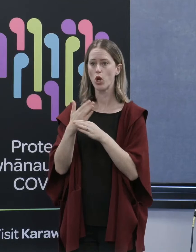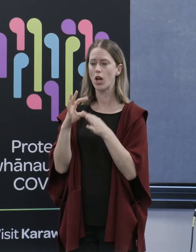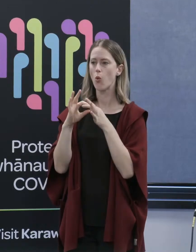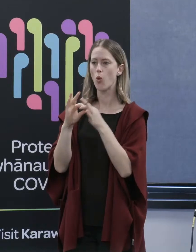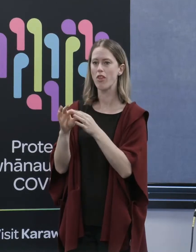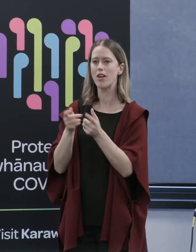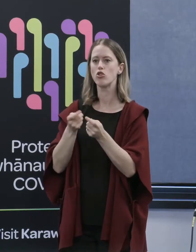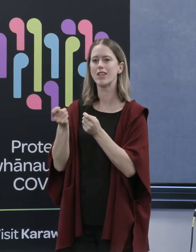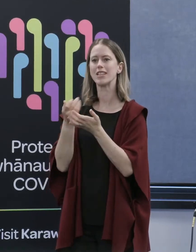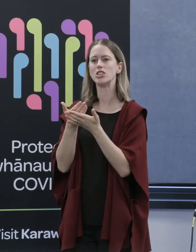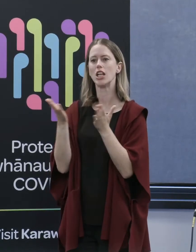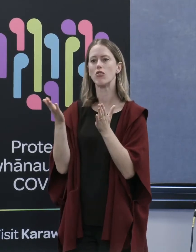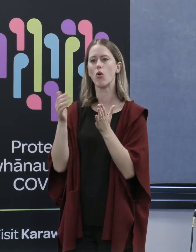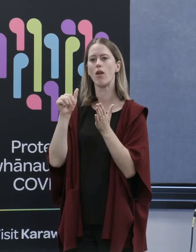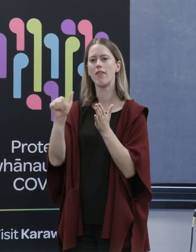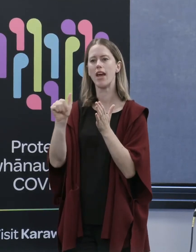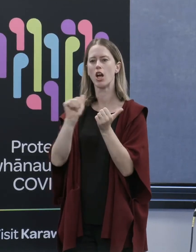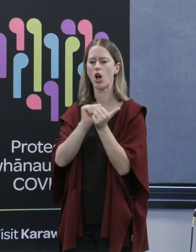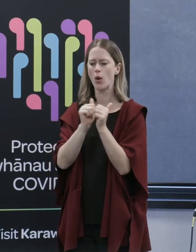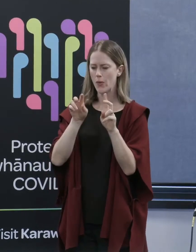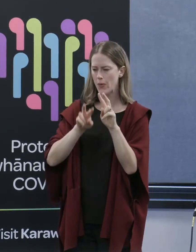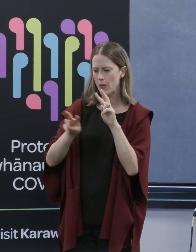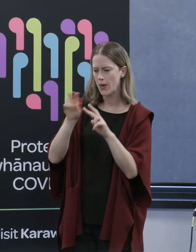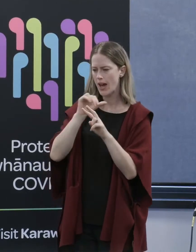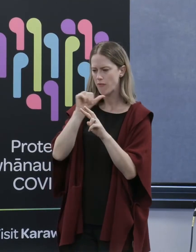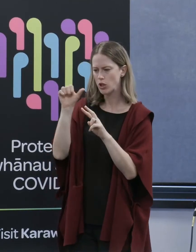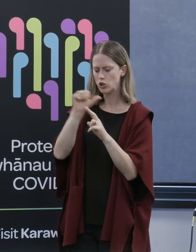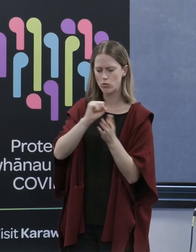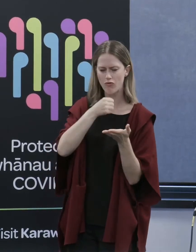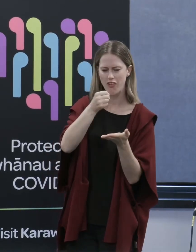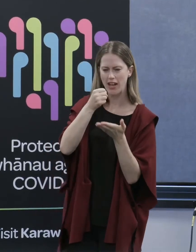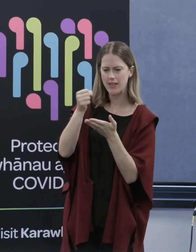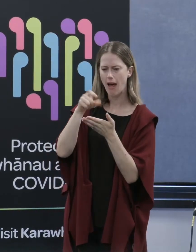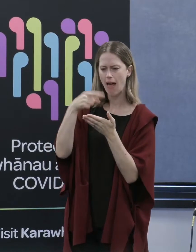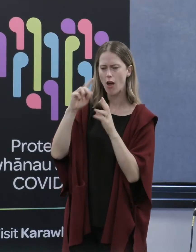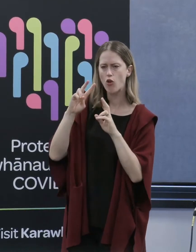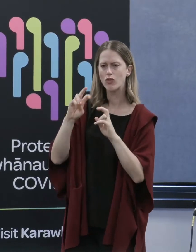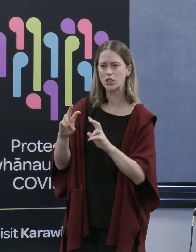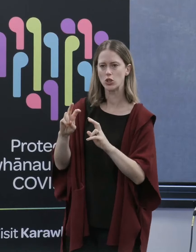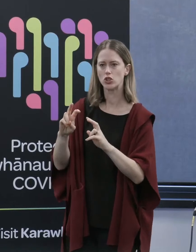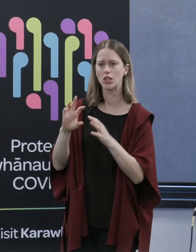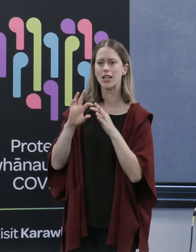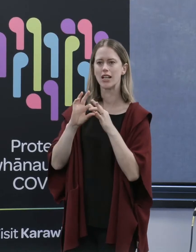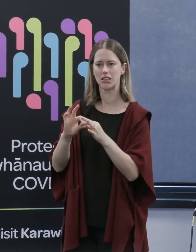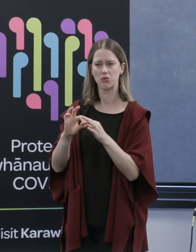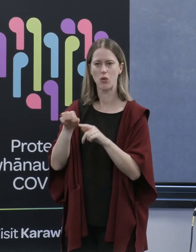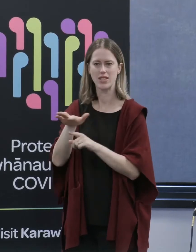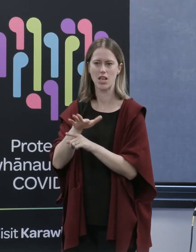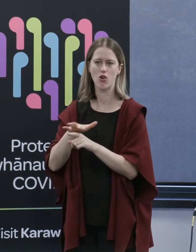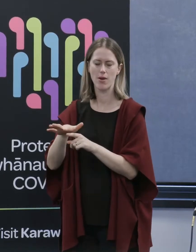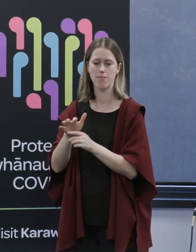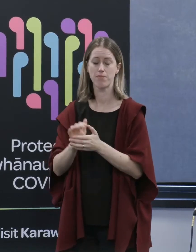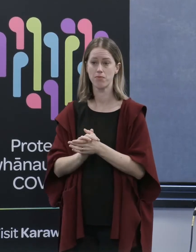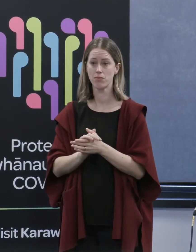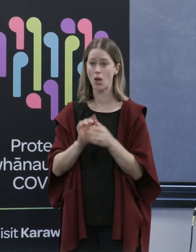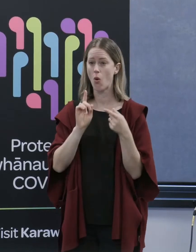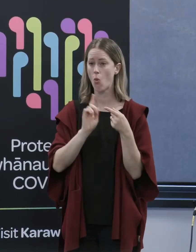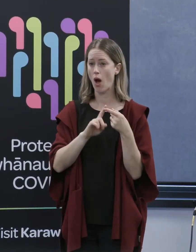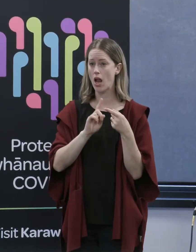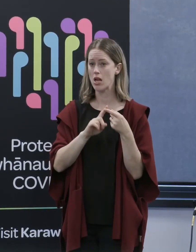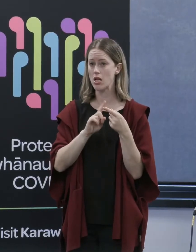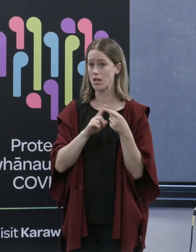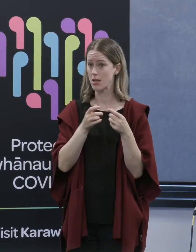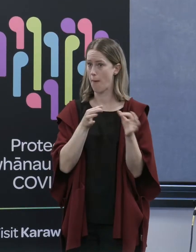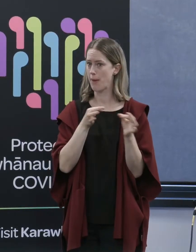Director General and colleagues to look at whether or not we can fund other research initiatives in the near future. One that's in